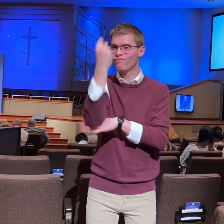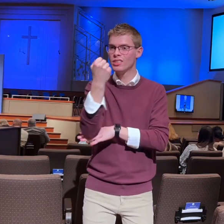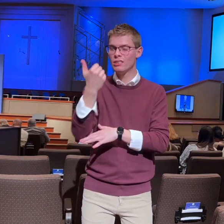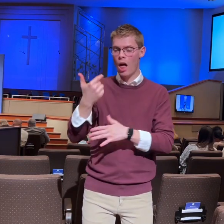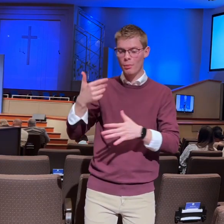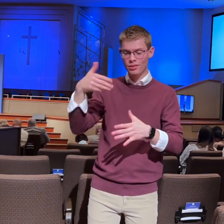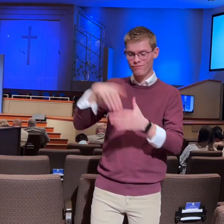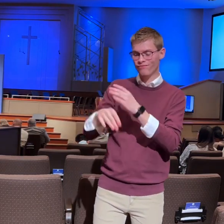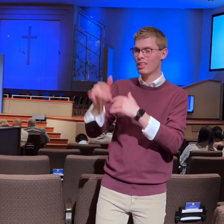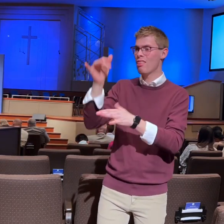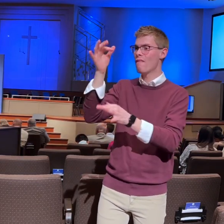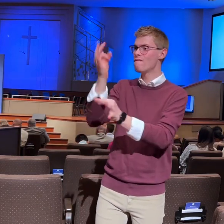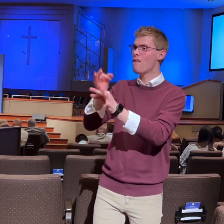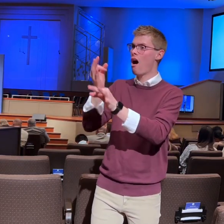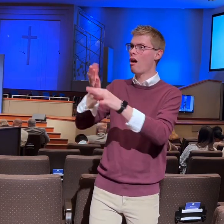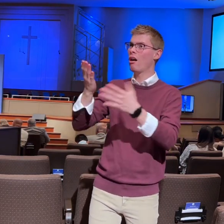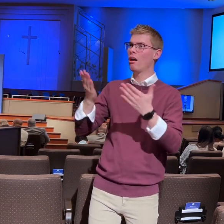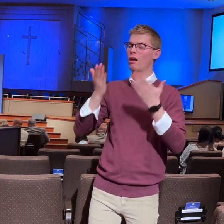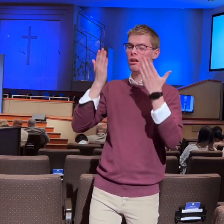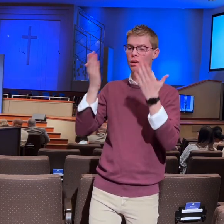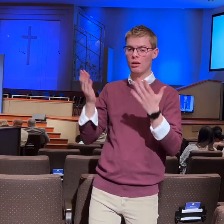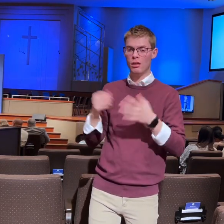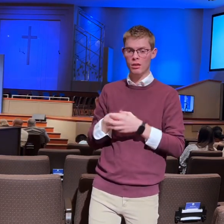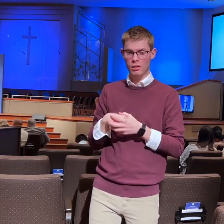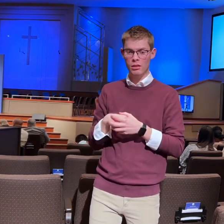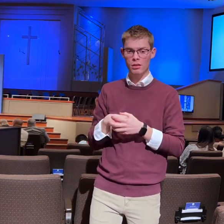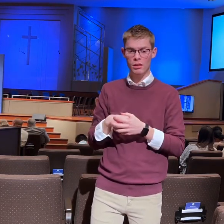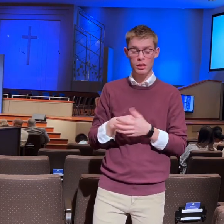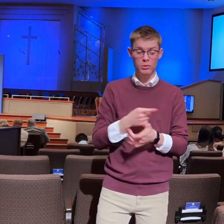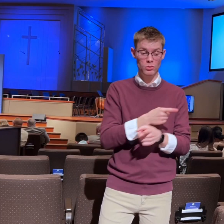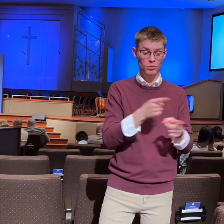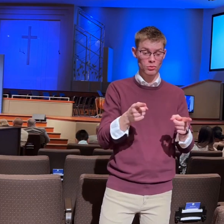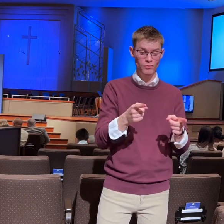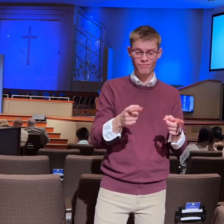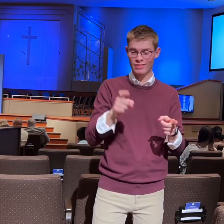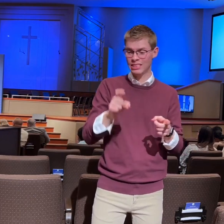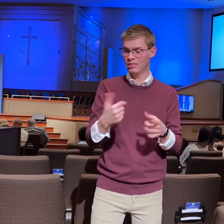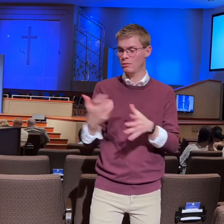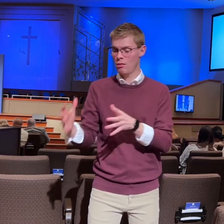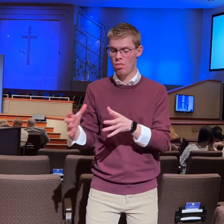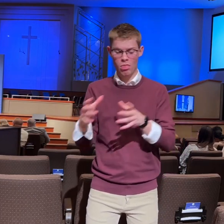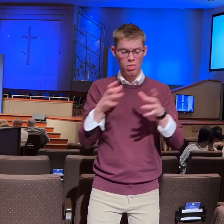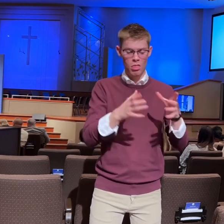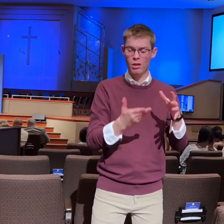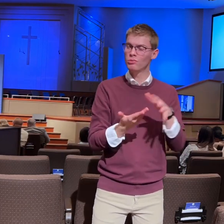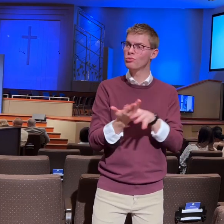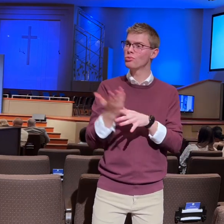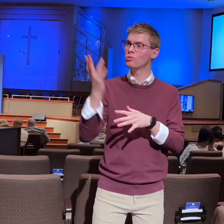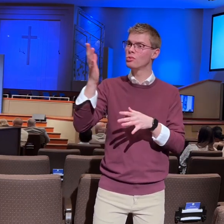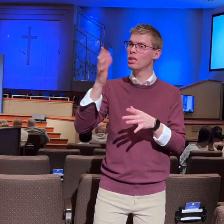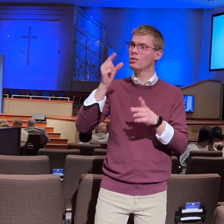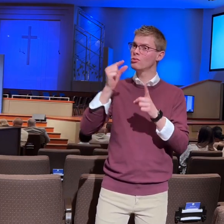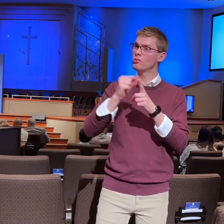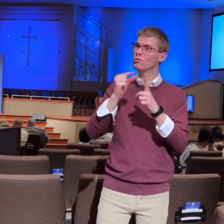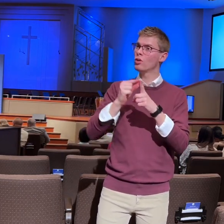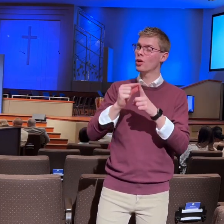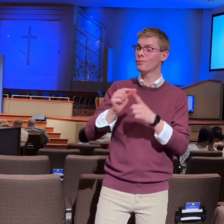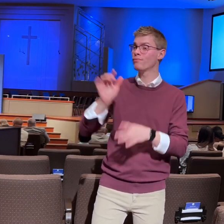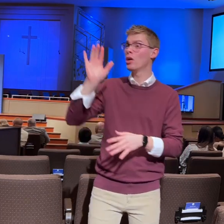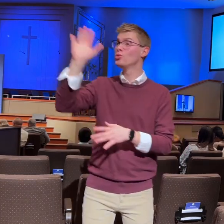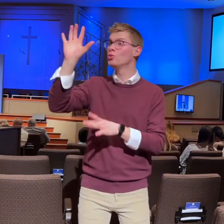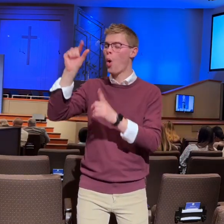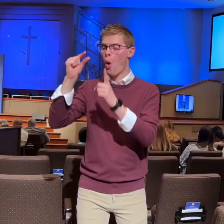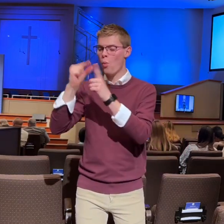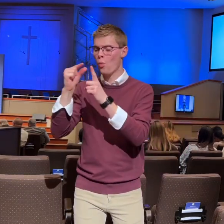17, 17, Jesus said, sanctify them through thy truth. Thy word is truth. So we need the